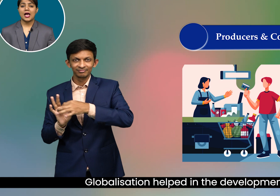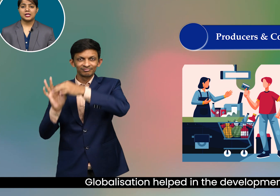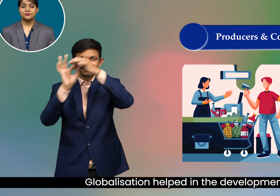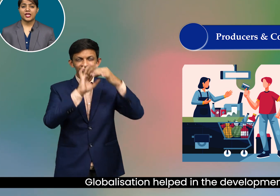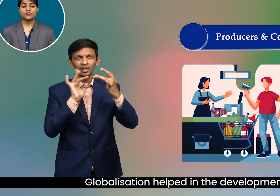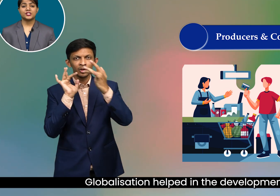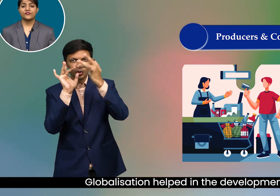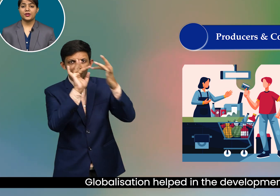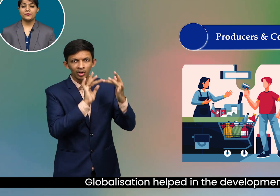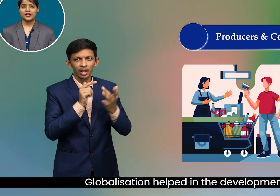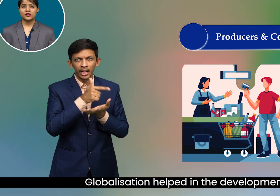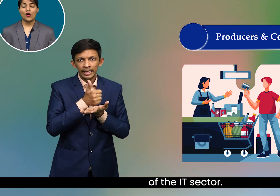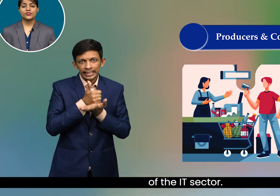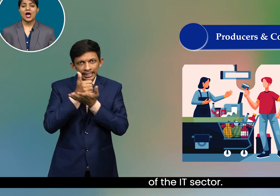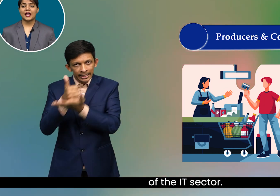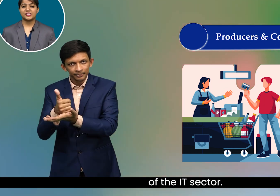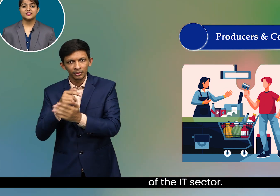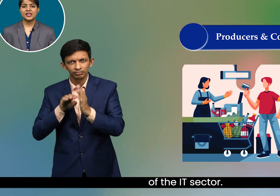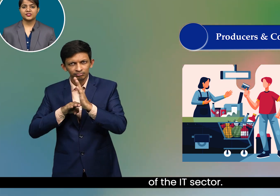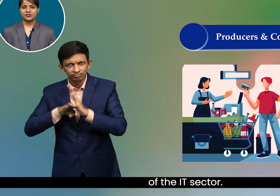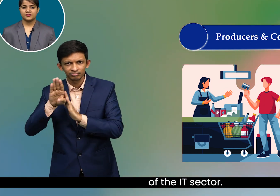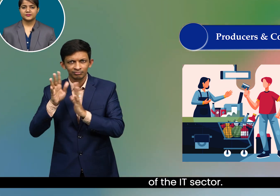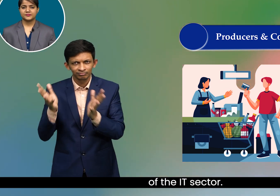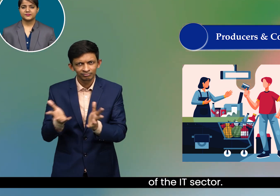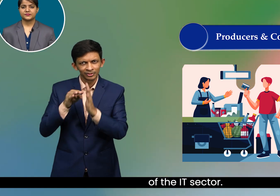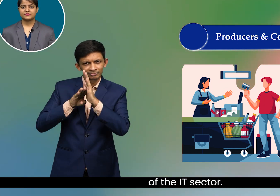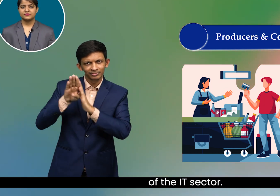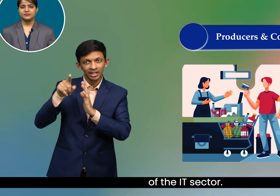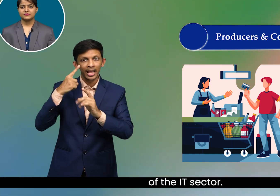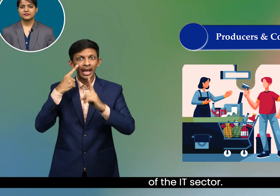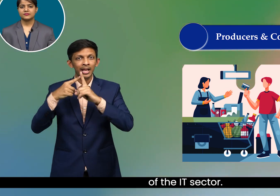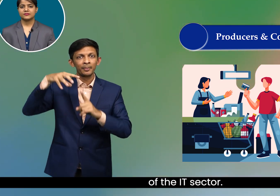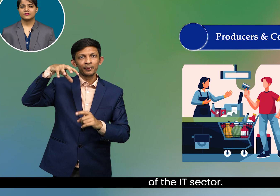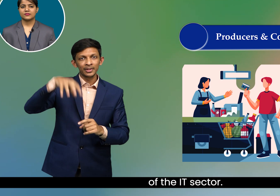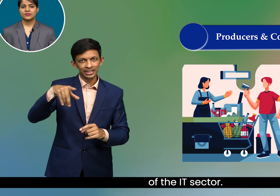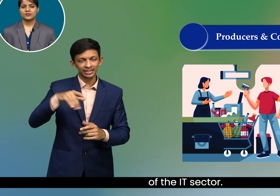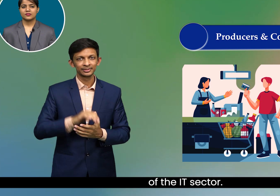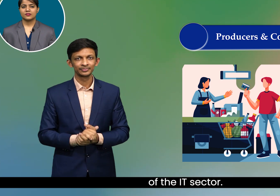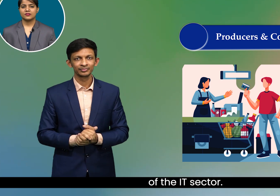Globalization helped in the development of the IT sector.